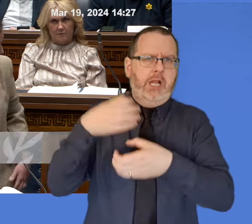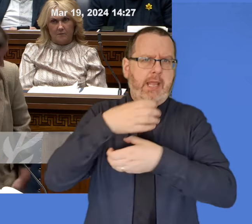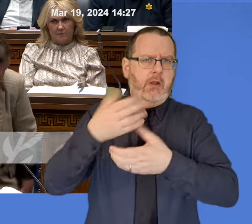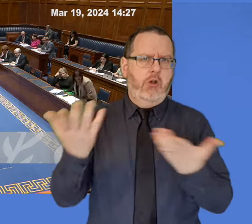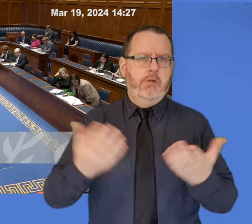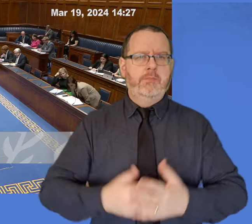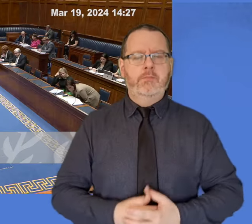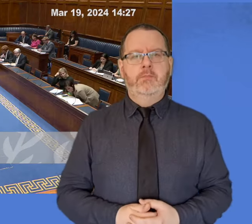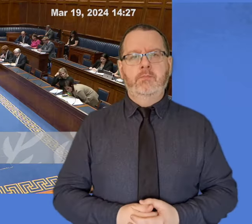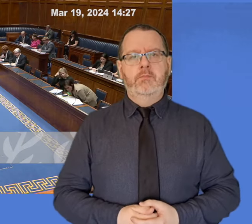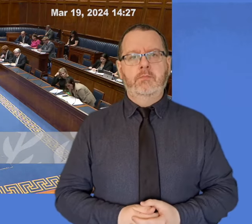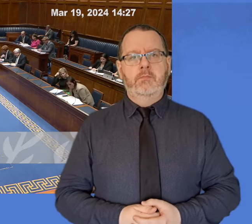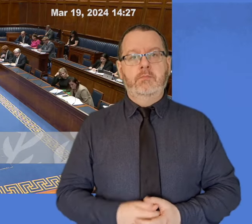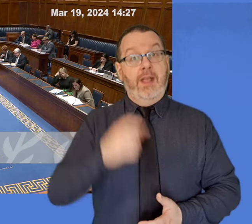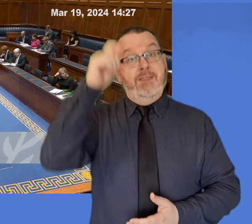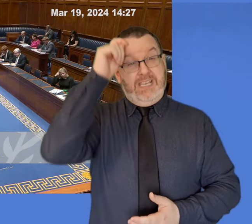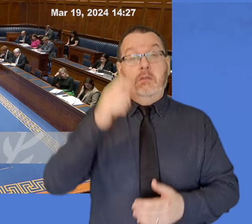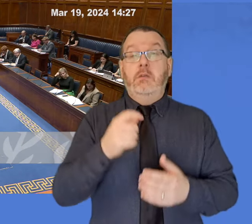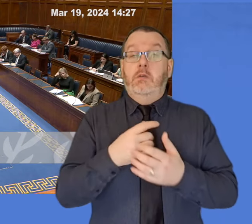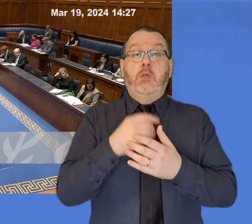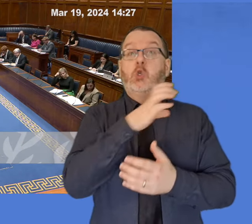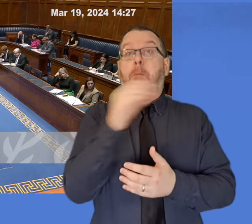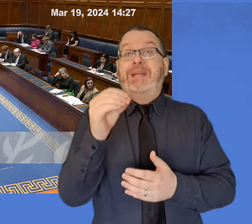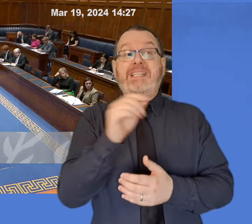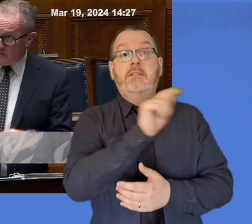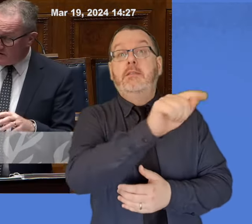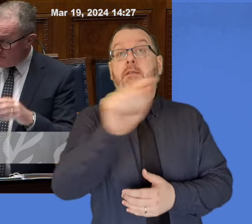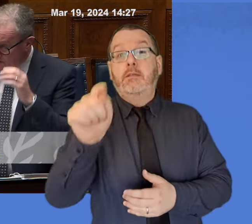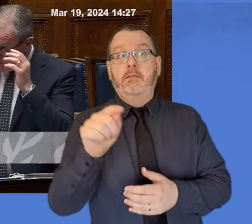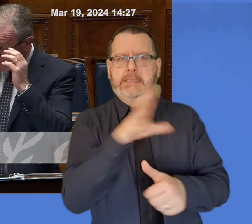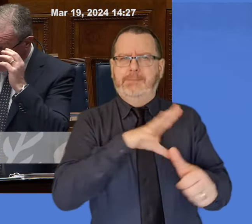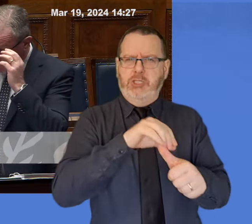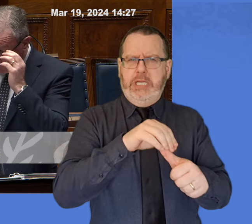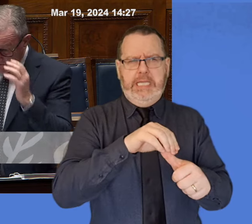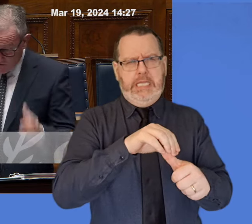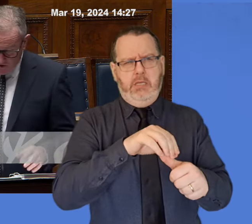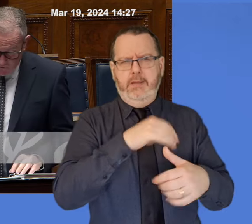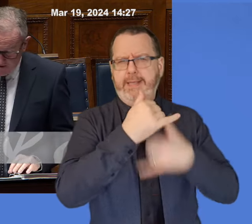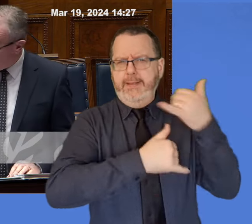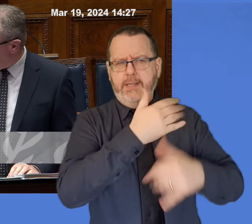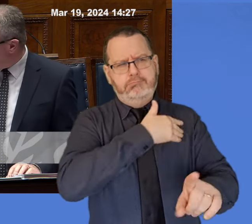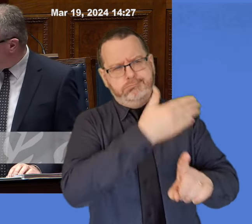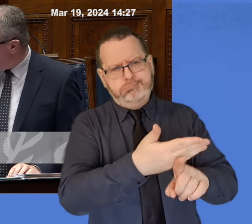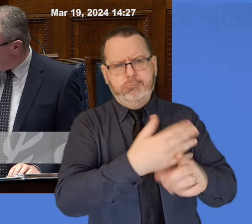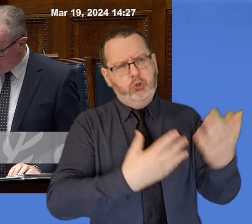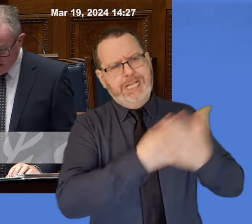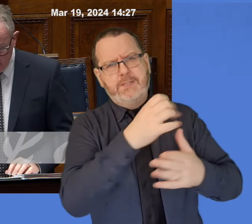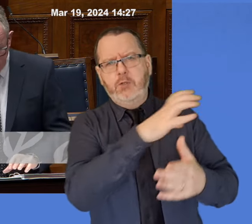provision? Minister. Well, I think part of the solution is actually what firms, particularly firms which are well